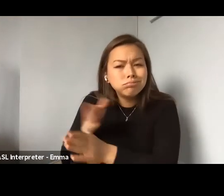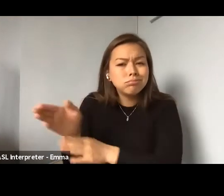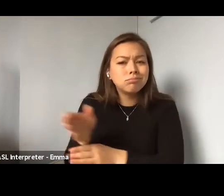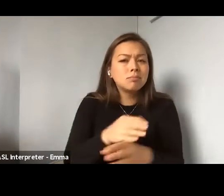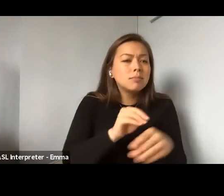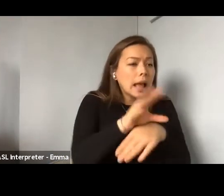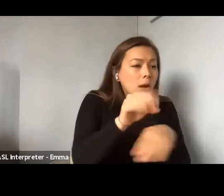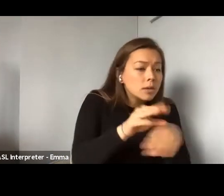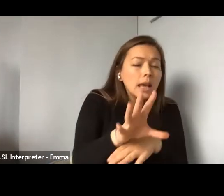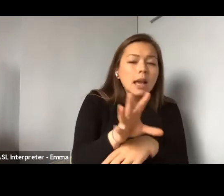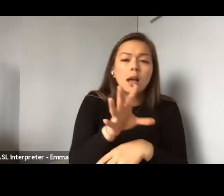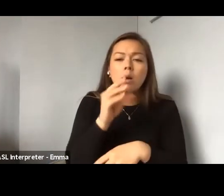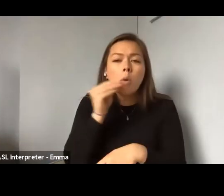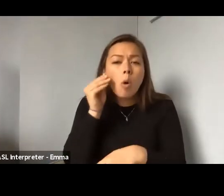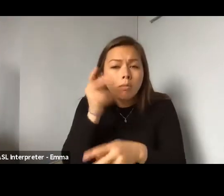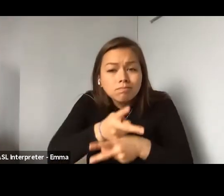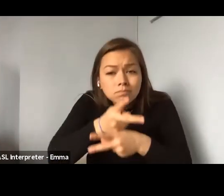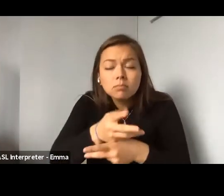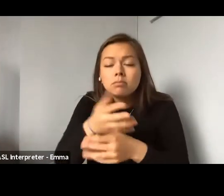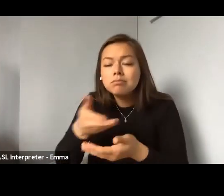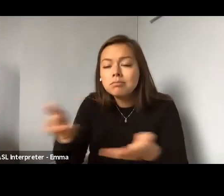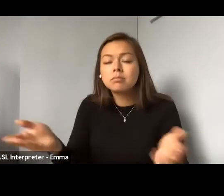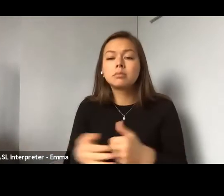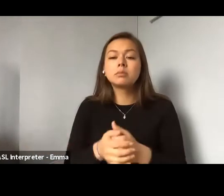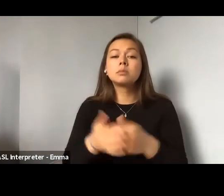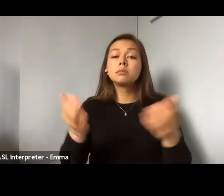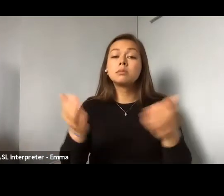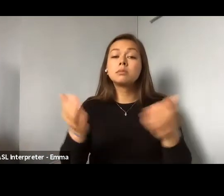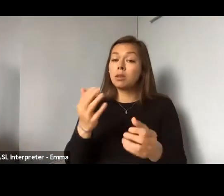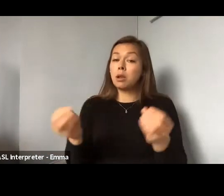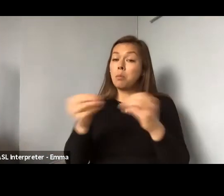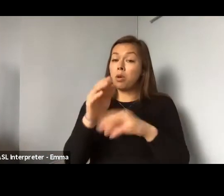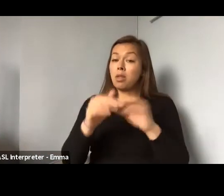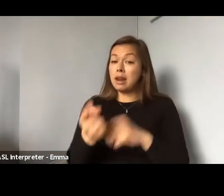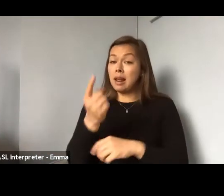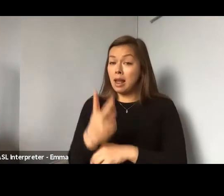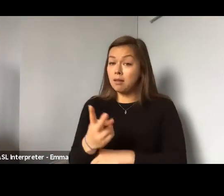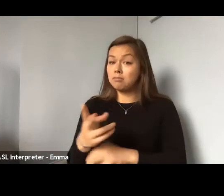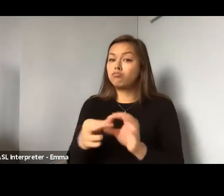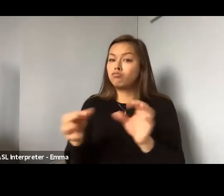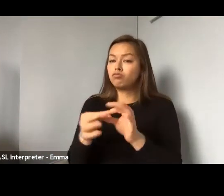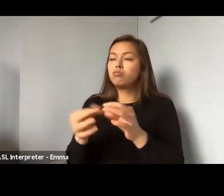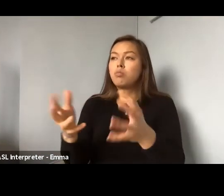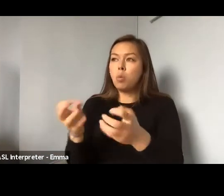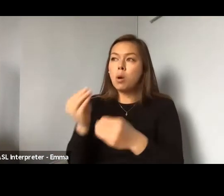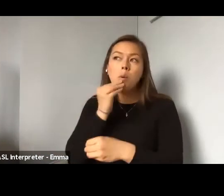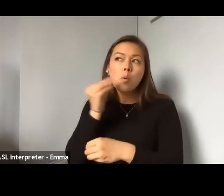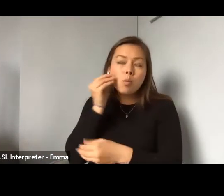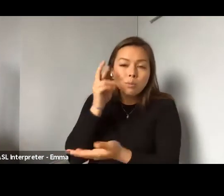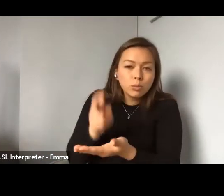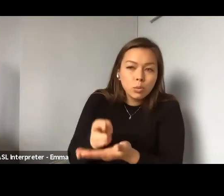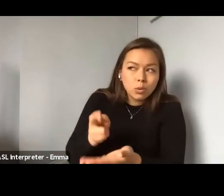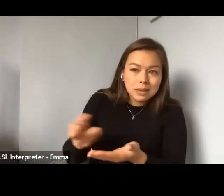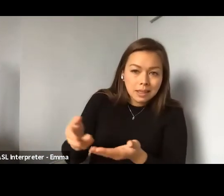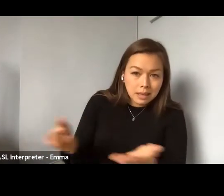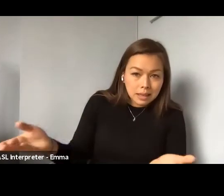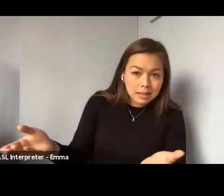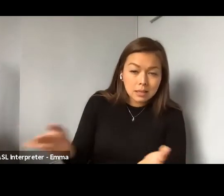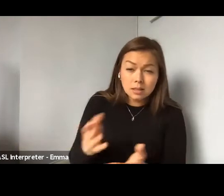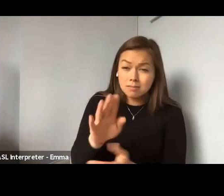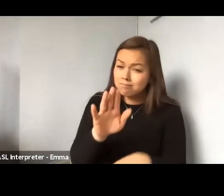said they would like housing or homelessness resources. Now, because most of the youth in our survey did live at home